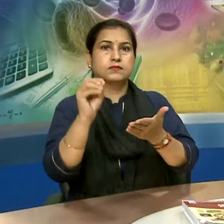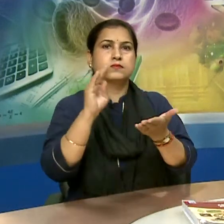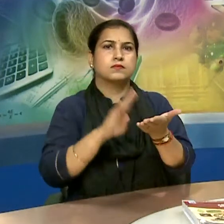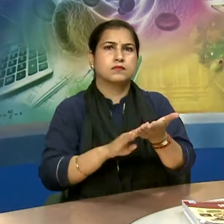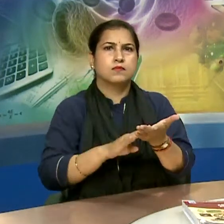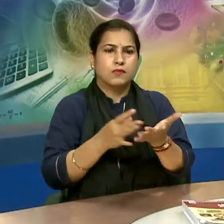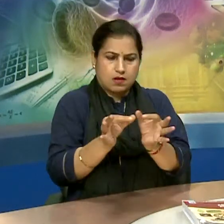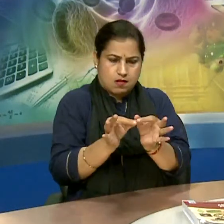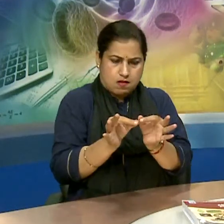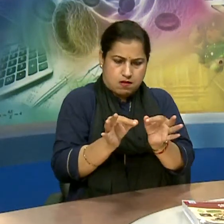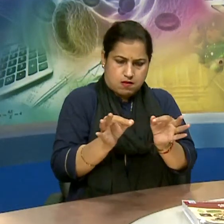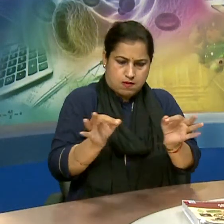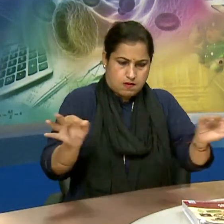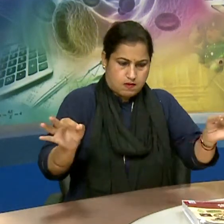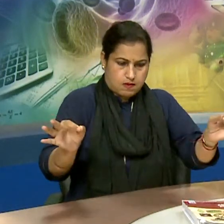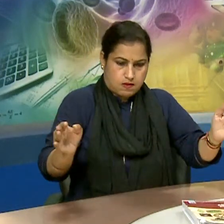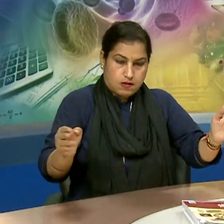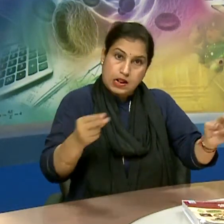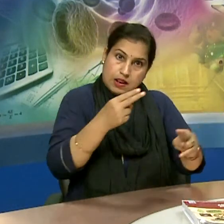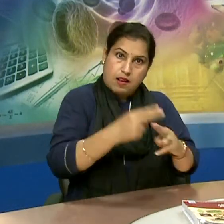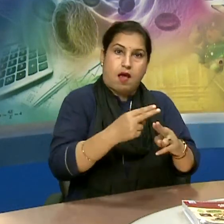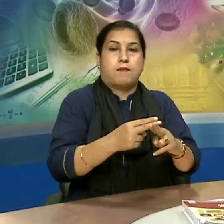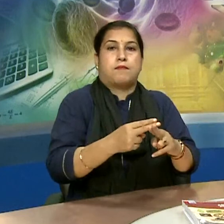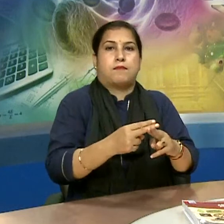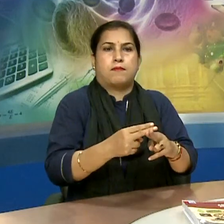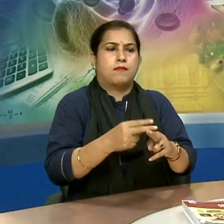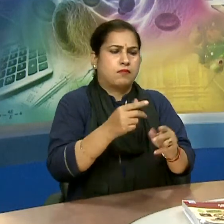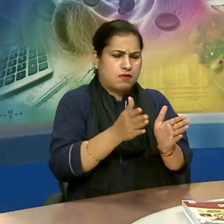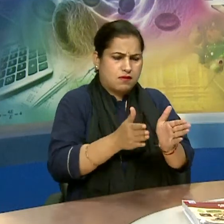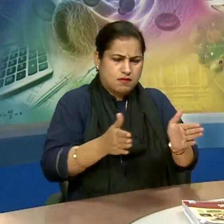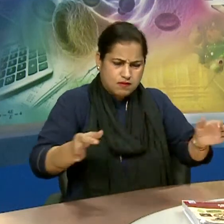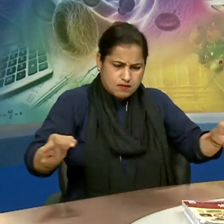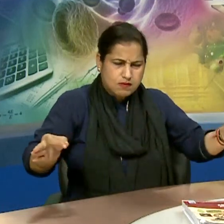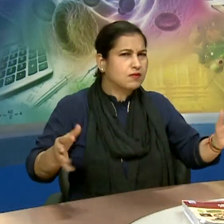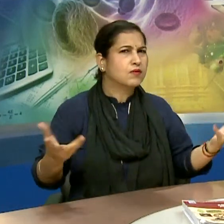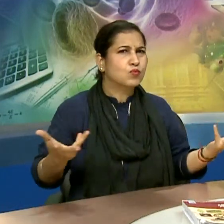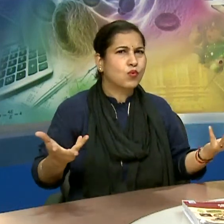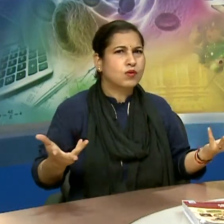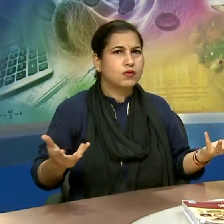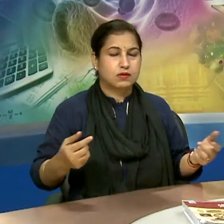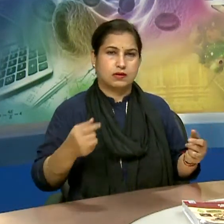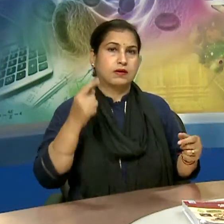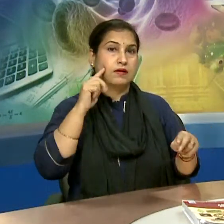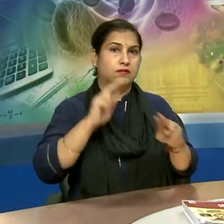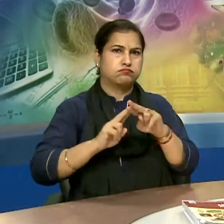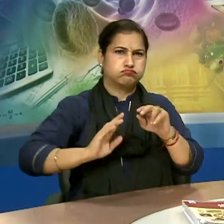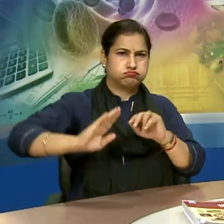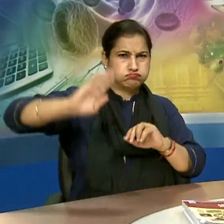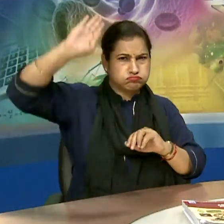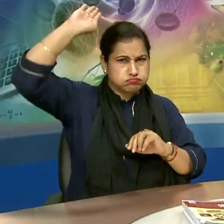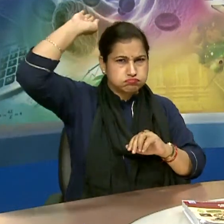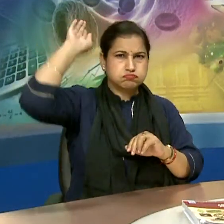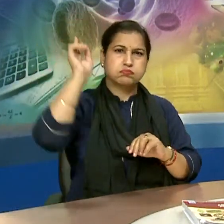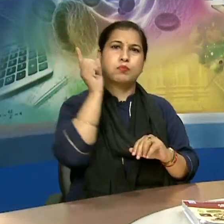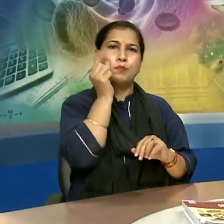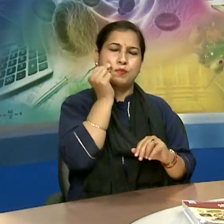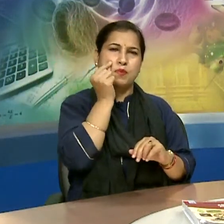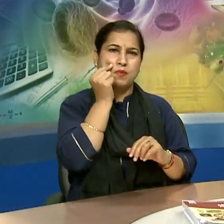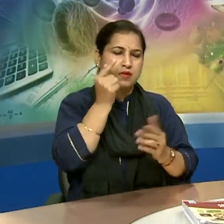Fathom. Distance between the end of the hands